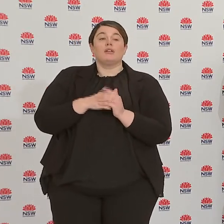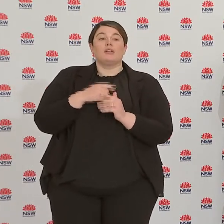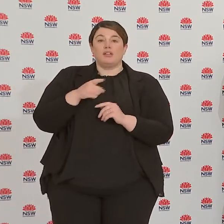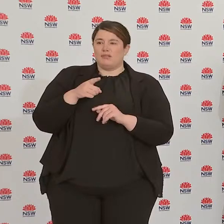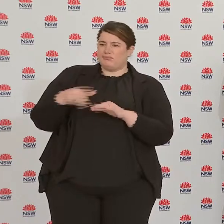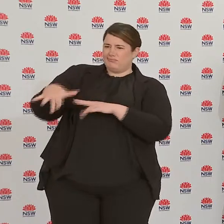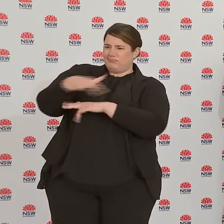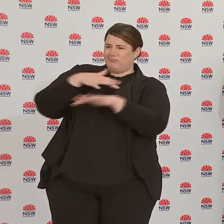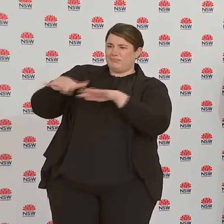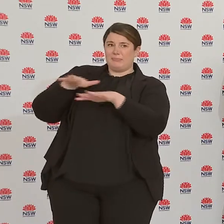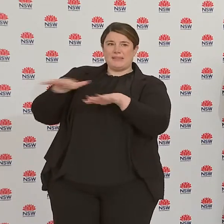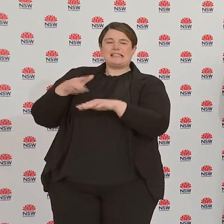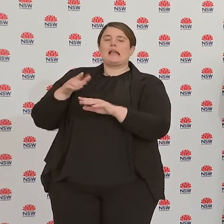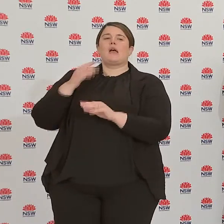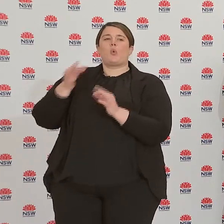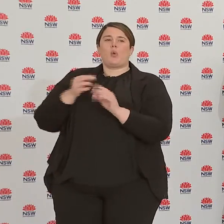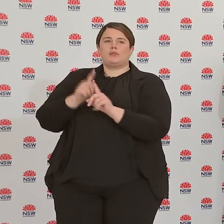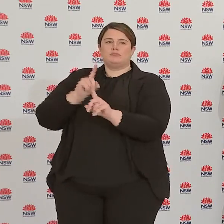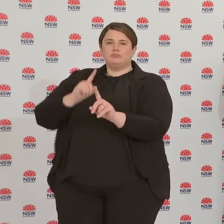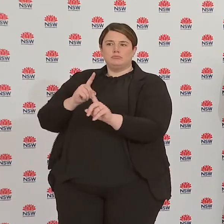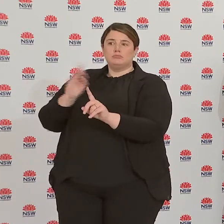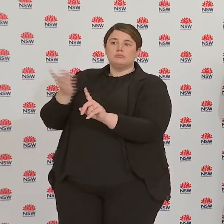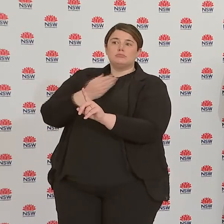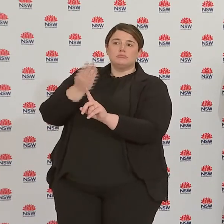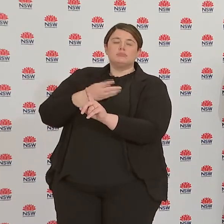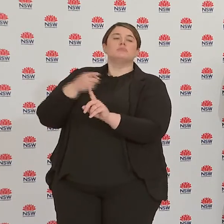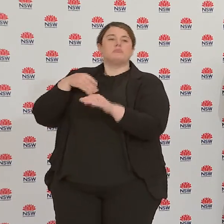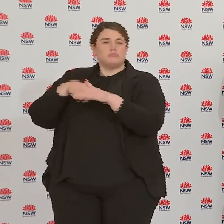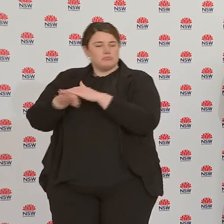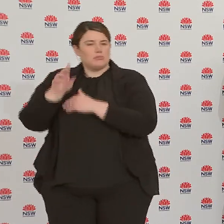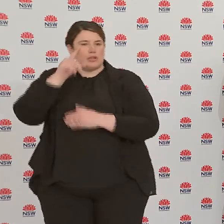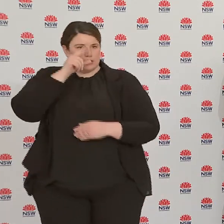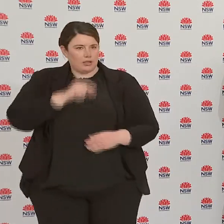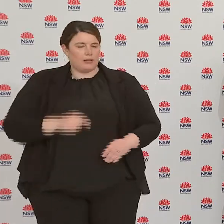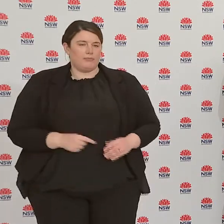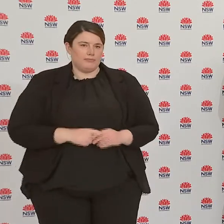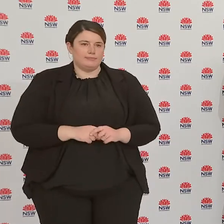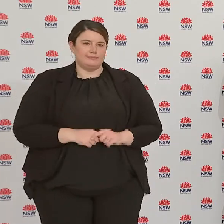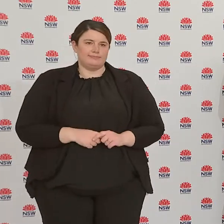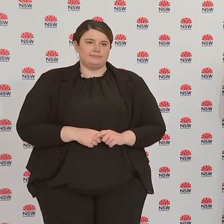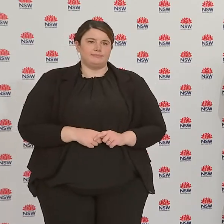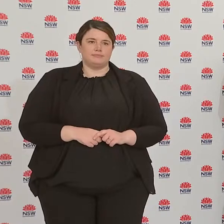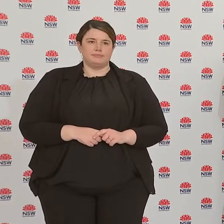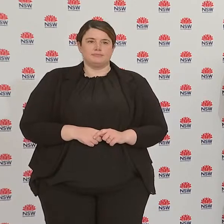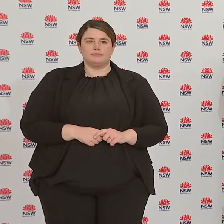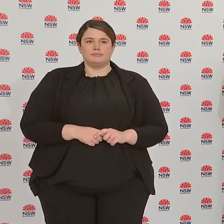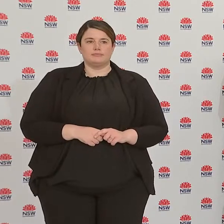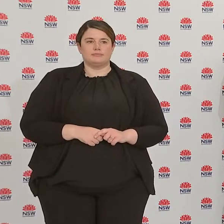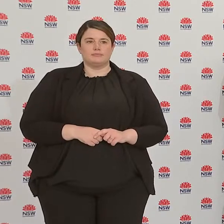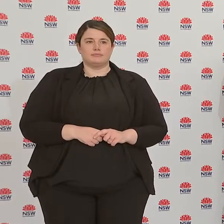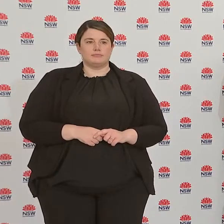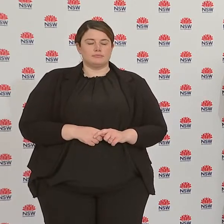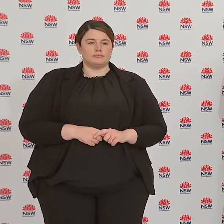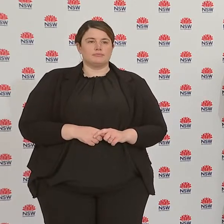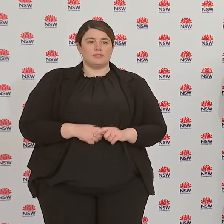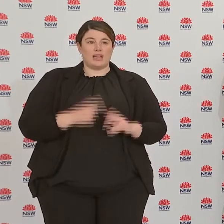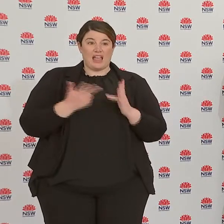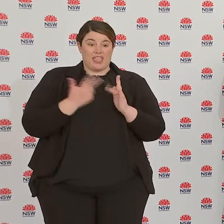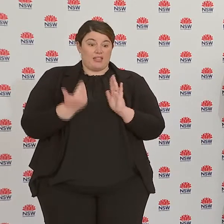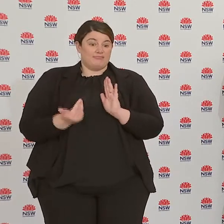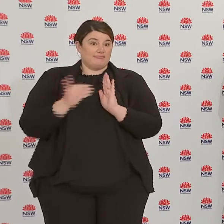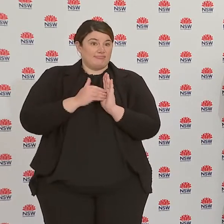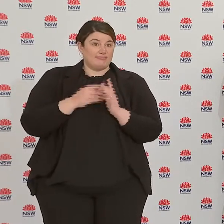it's crowded. In terms of the other highlights today that I need